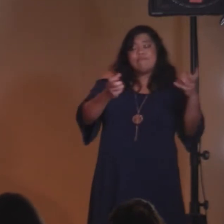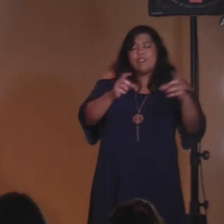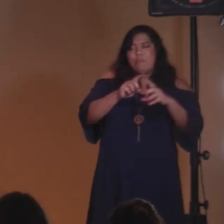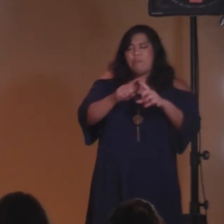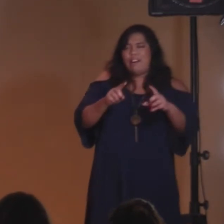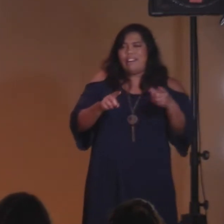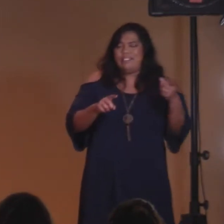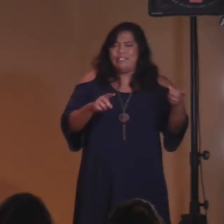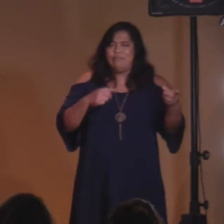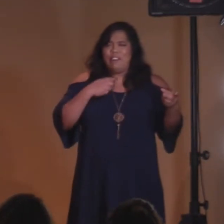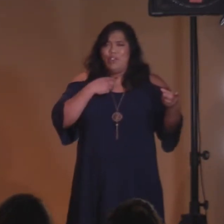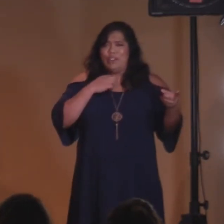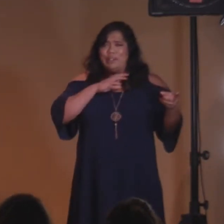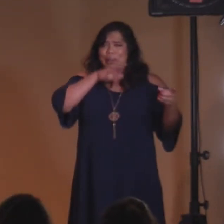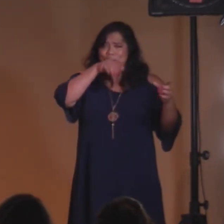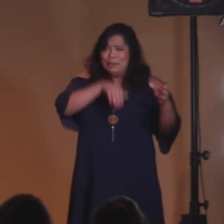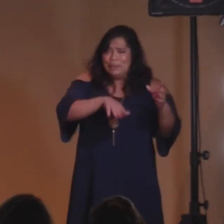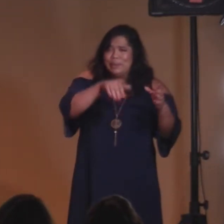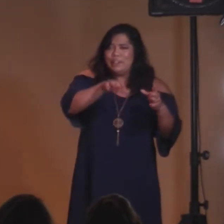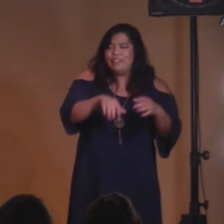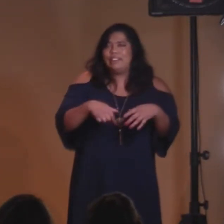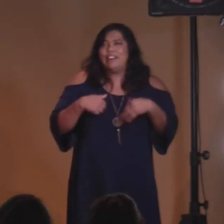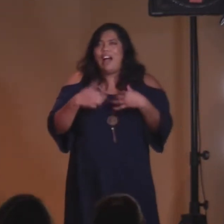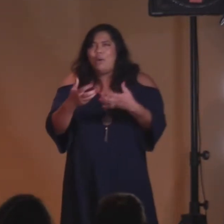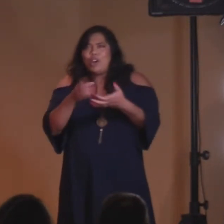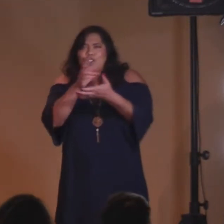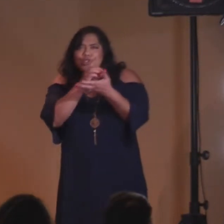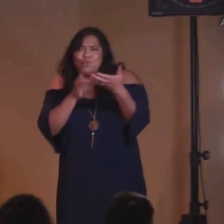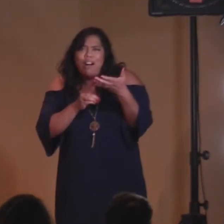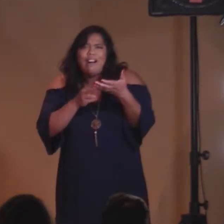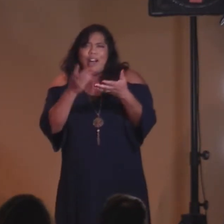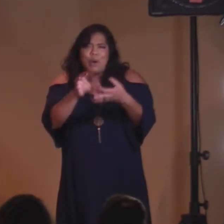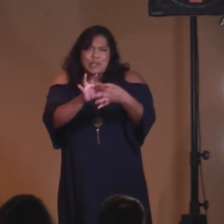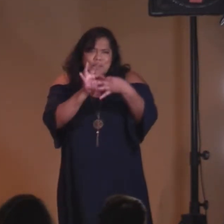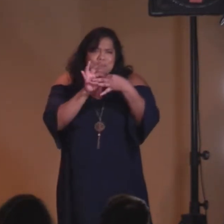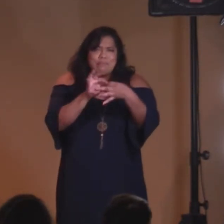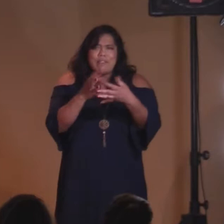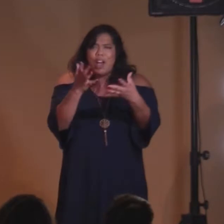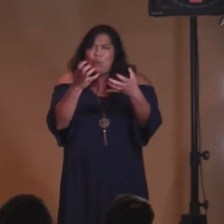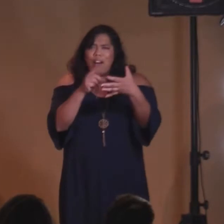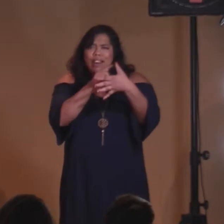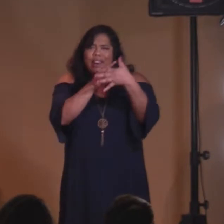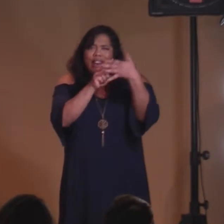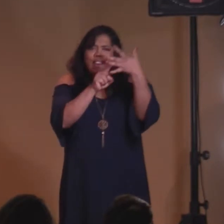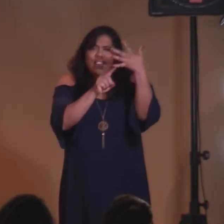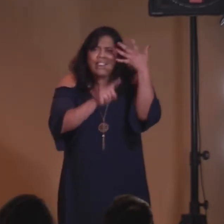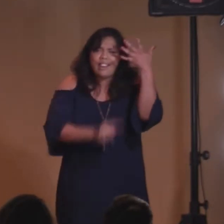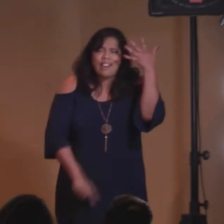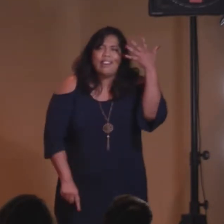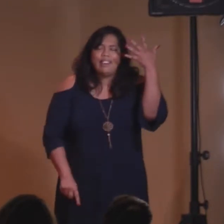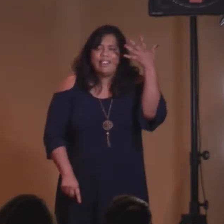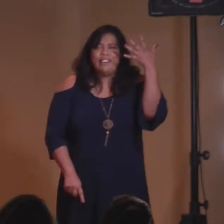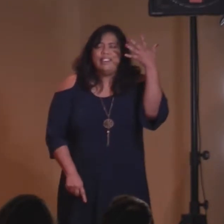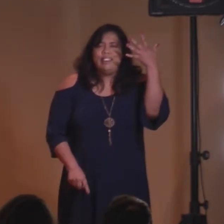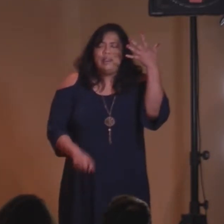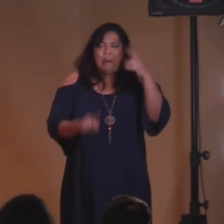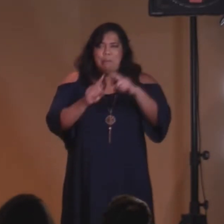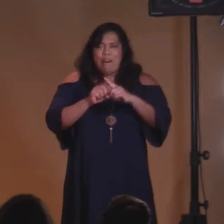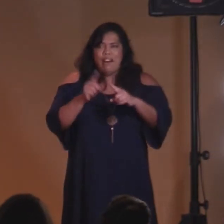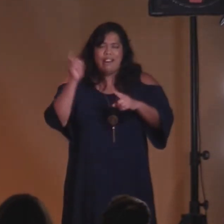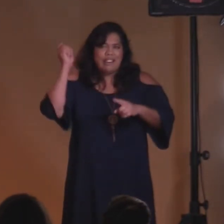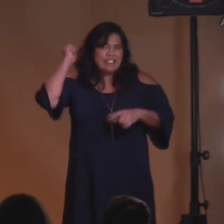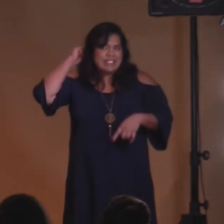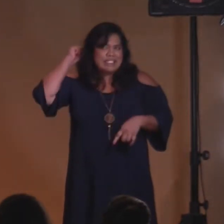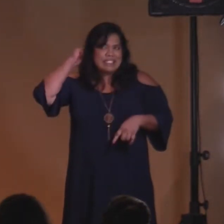a painting I want to do, a drawing I want to do, a relationship I want to have, a something, a something, a something, and then somewhere in the background there's